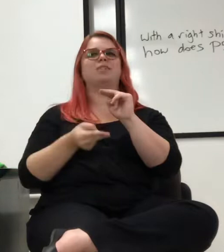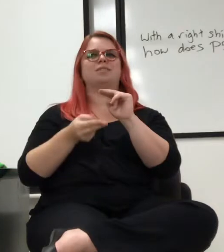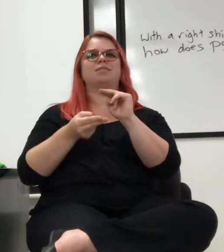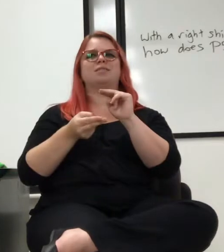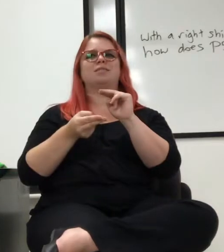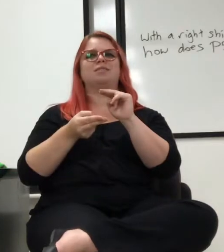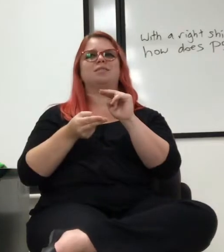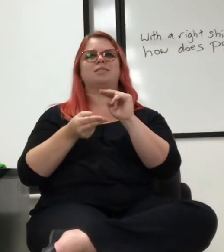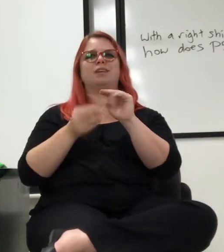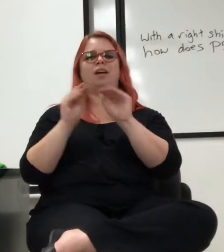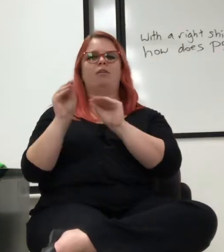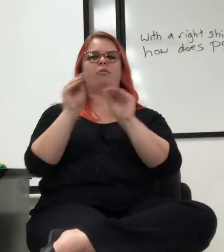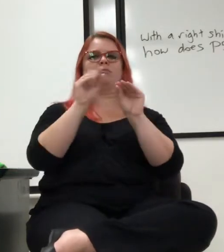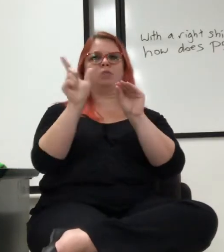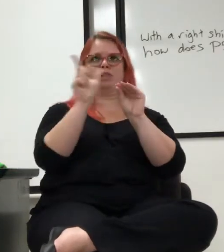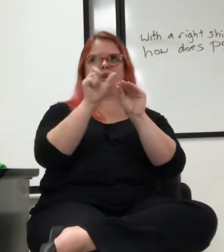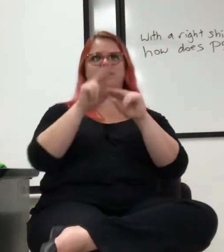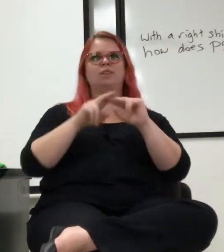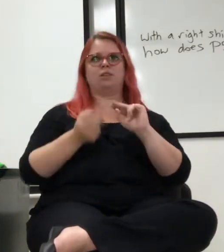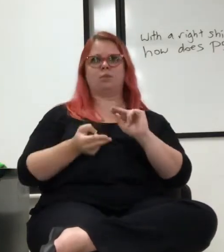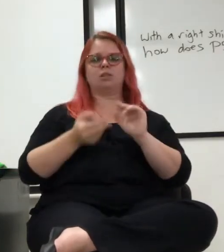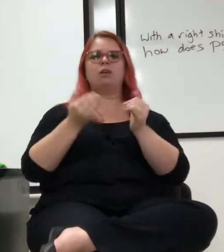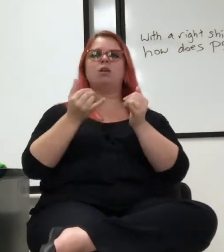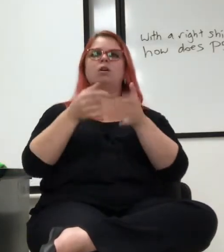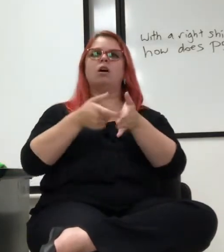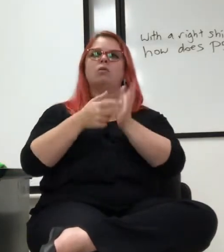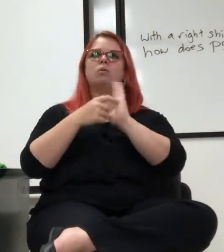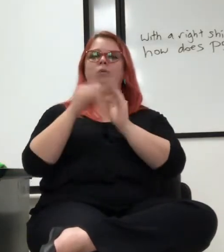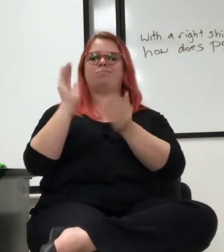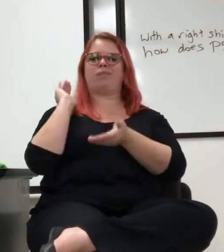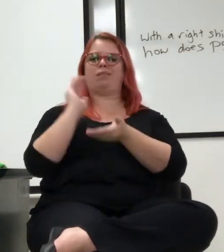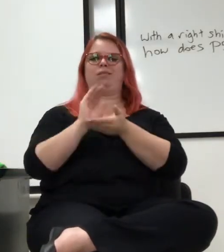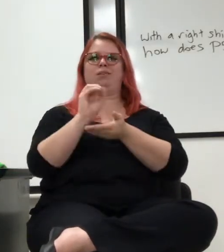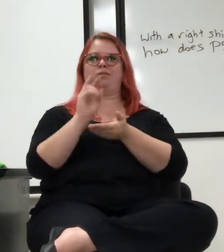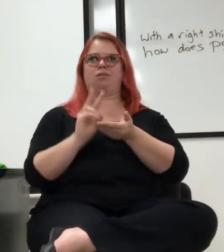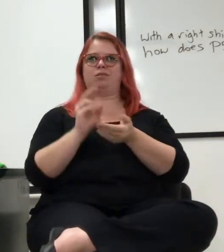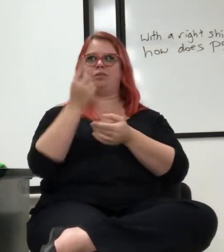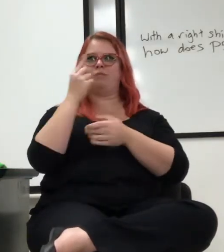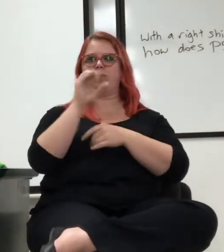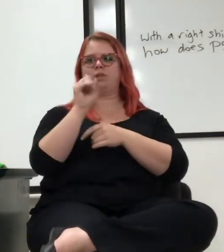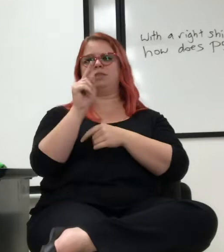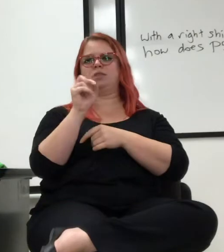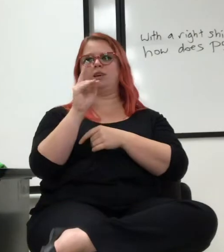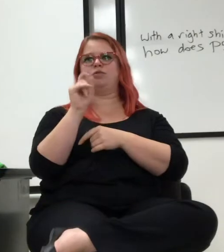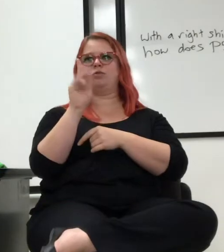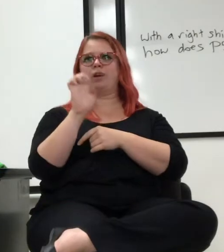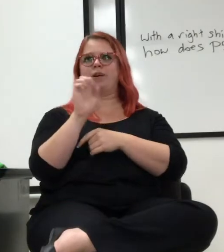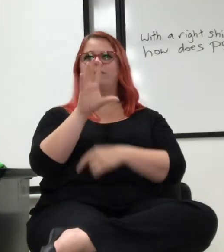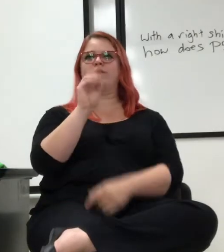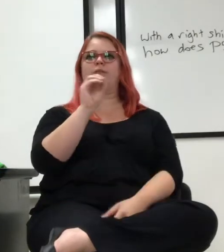Decrease. Now it takes less oxygen to saturate at 50%.